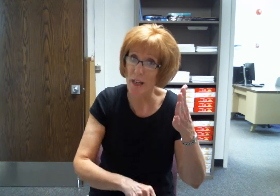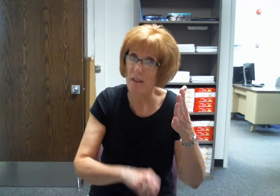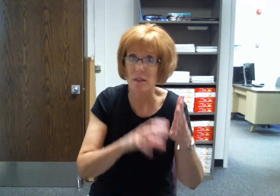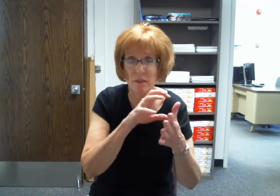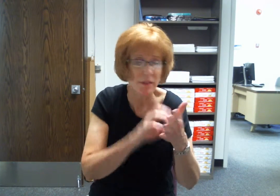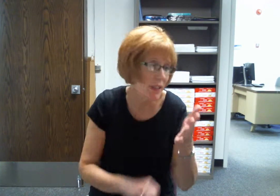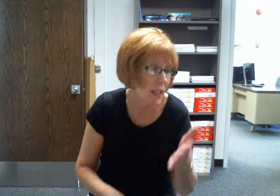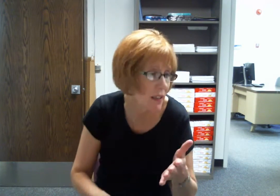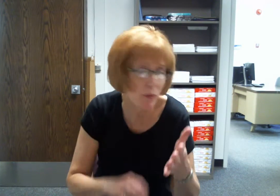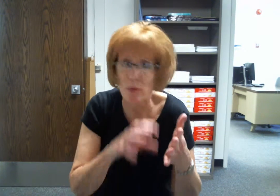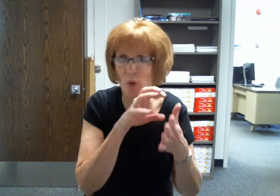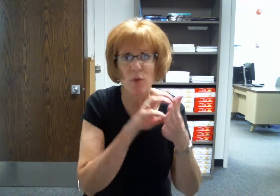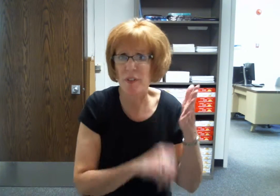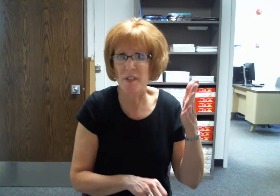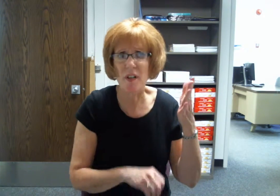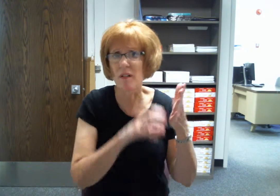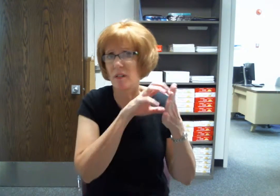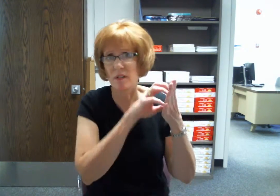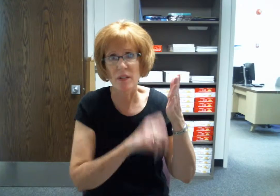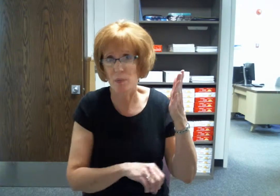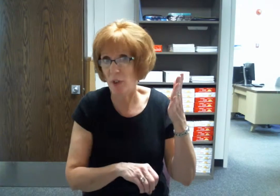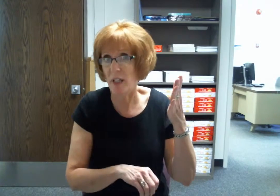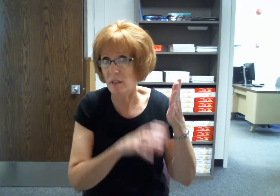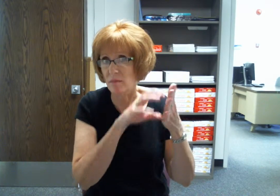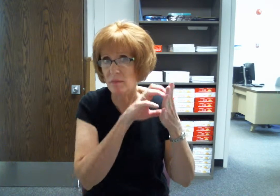Subtract. It's a lot like remove or discard. Subtract.